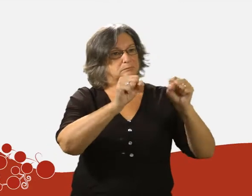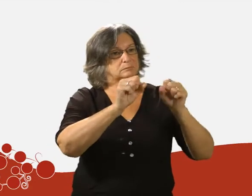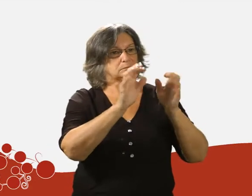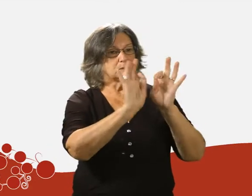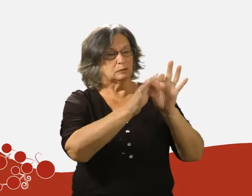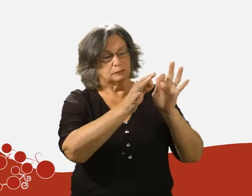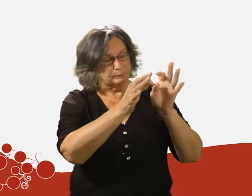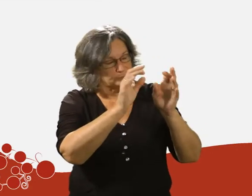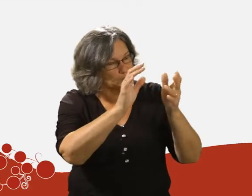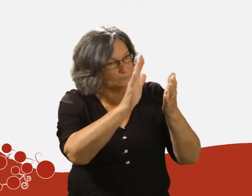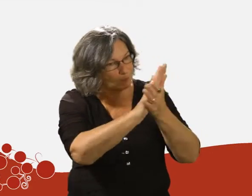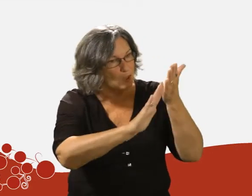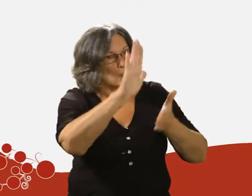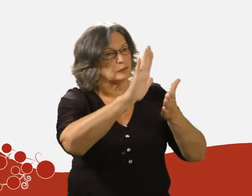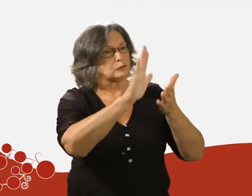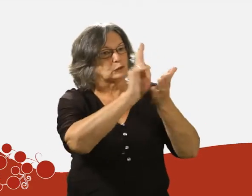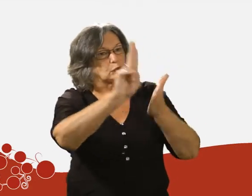and education at colleges and universities,